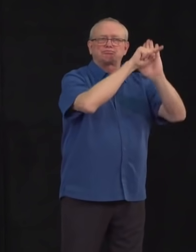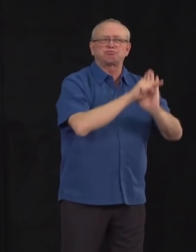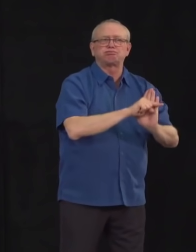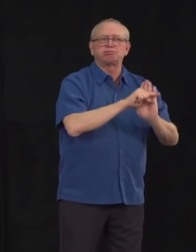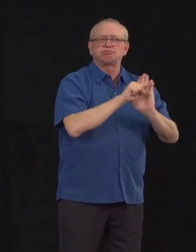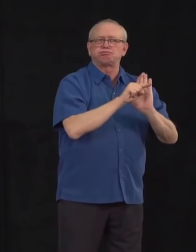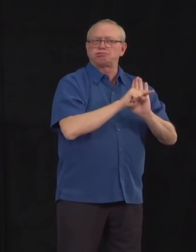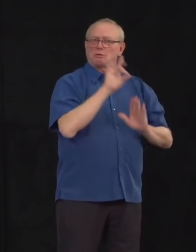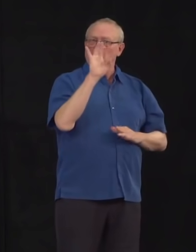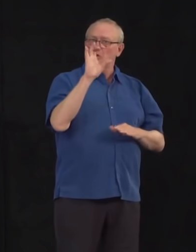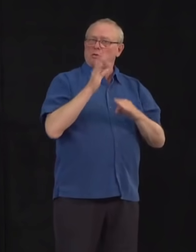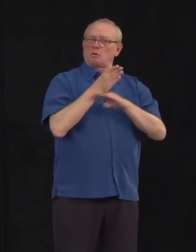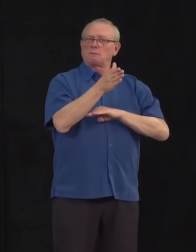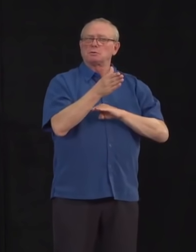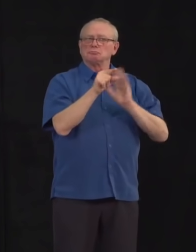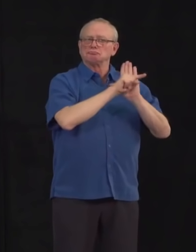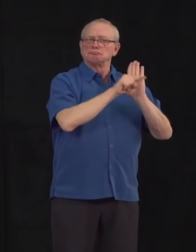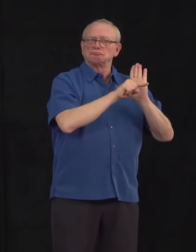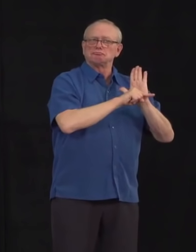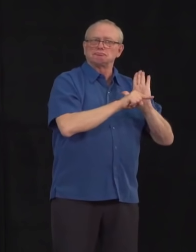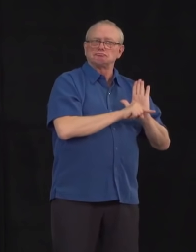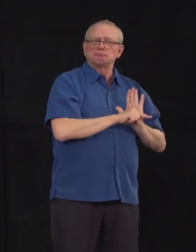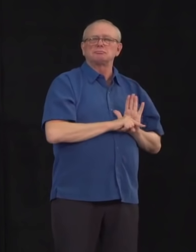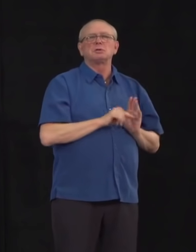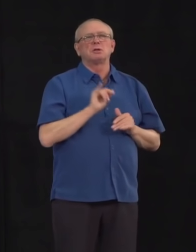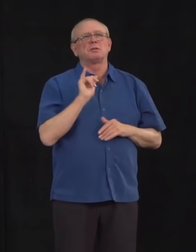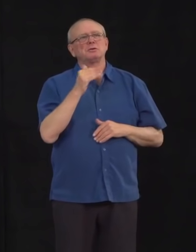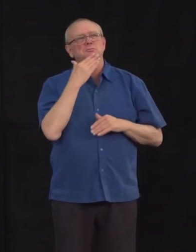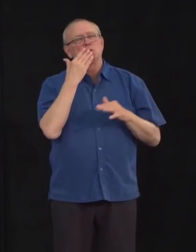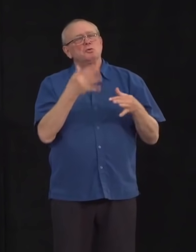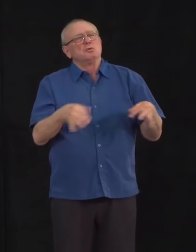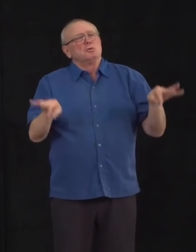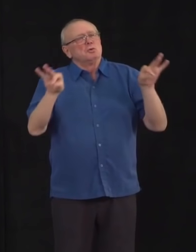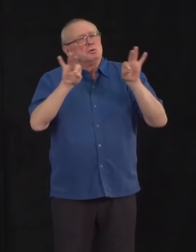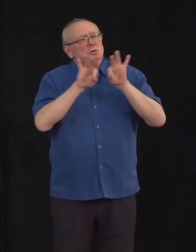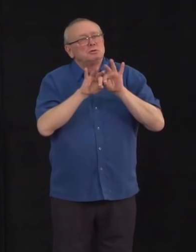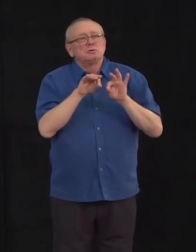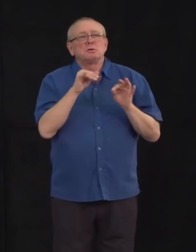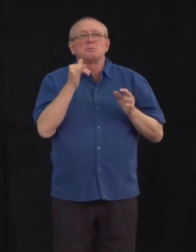population or people in the general population who have no symptoms are